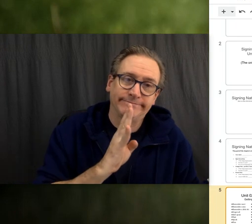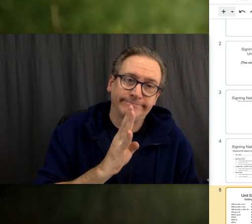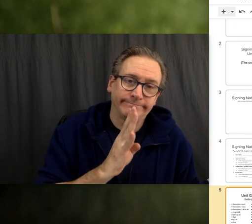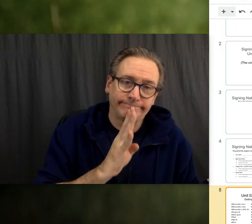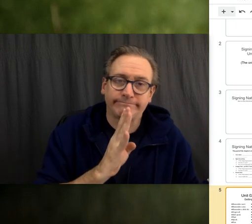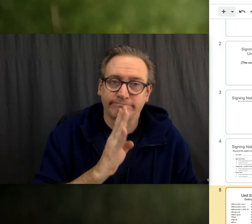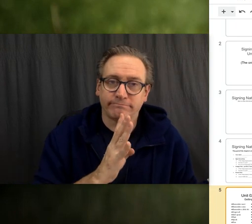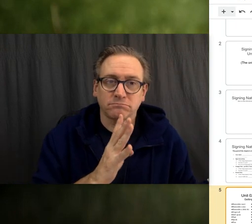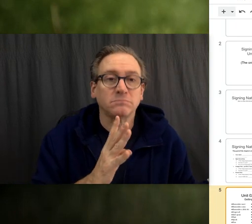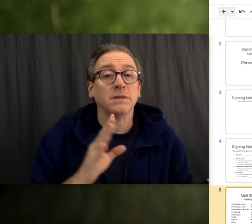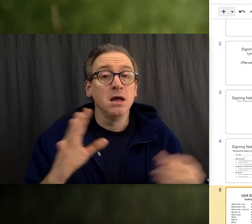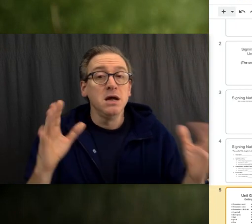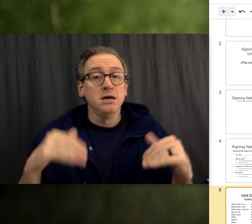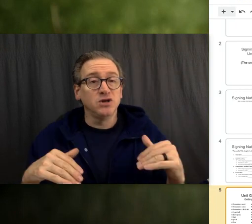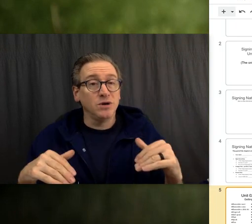Speak.